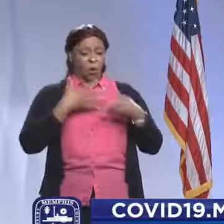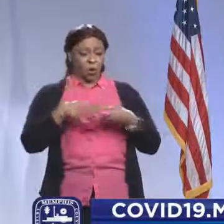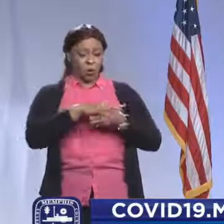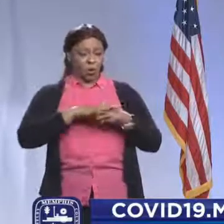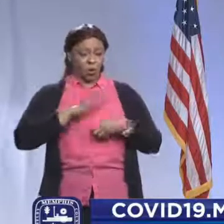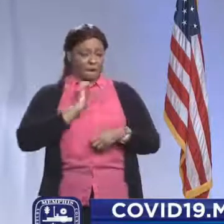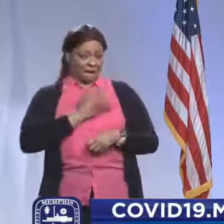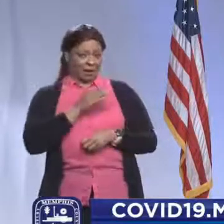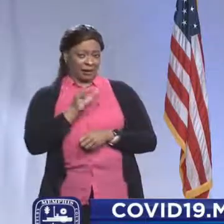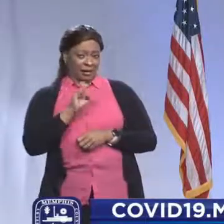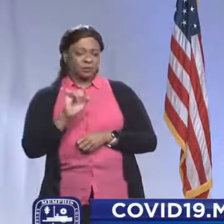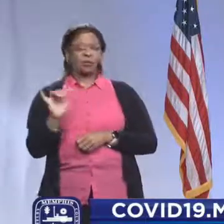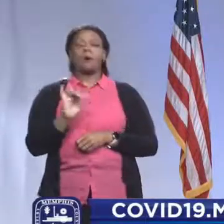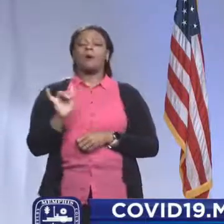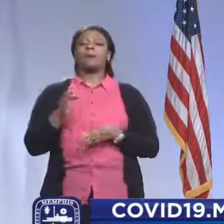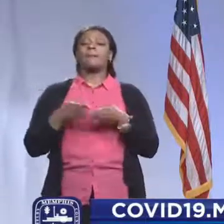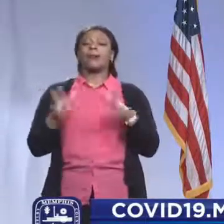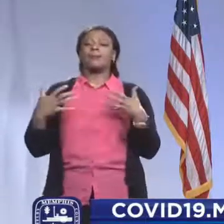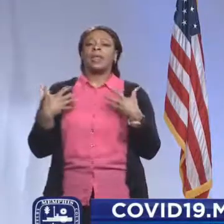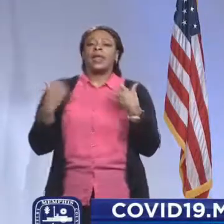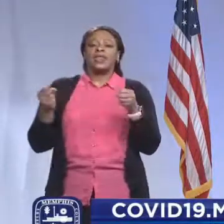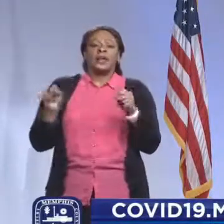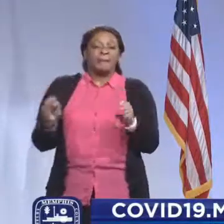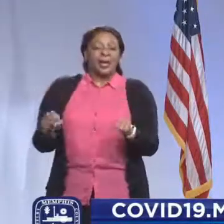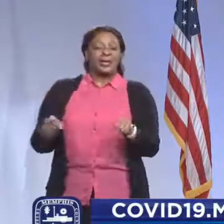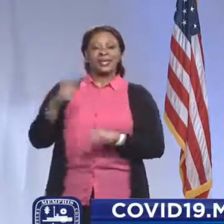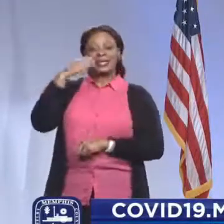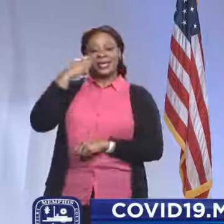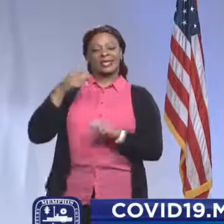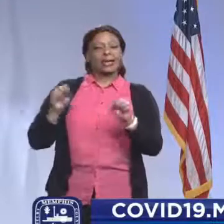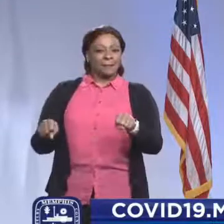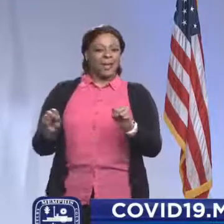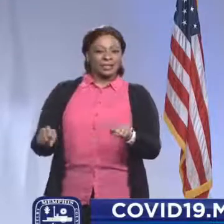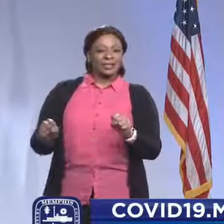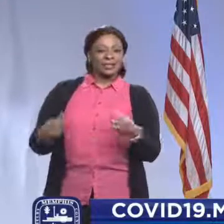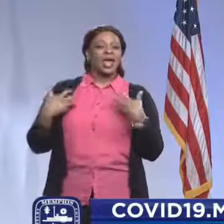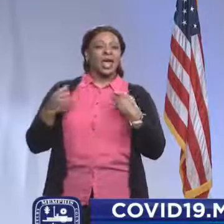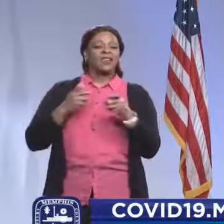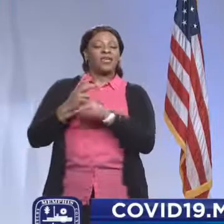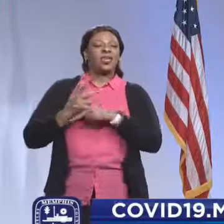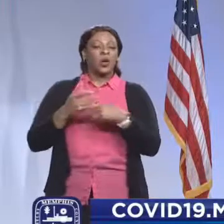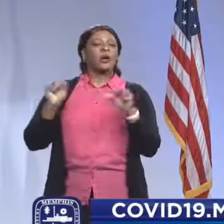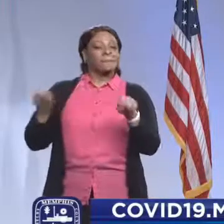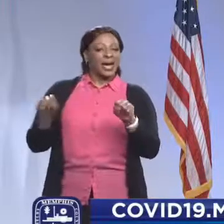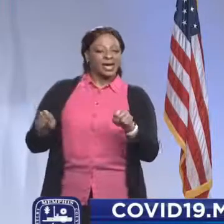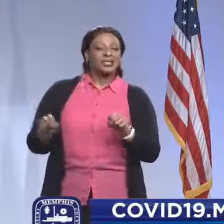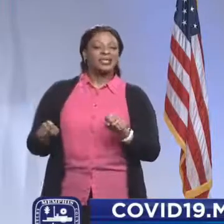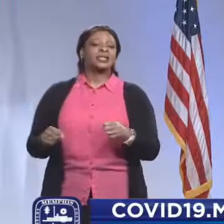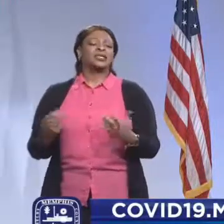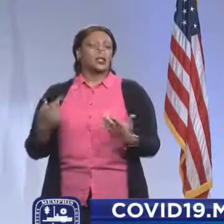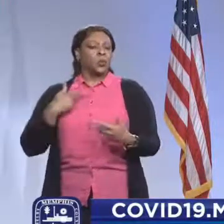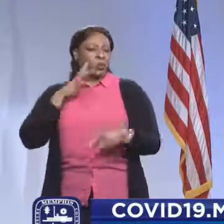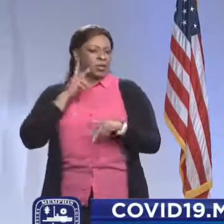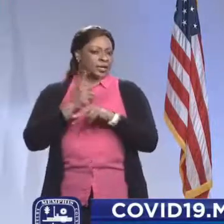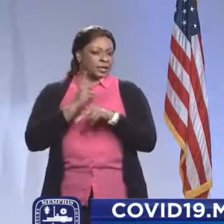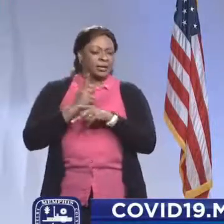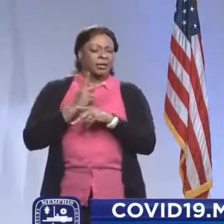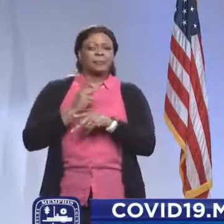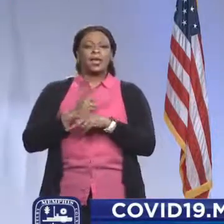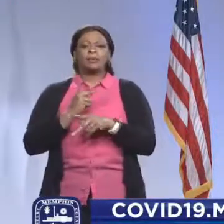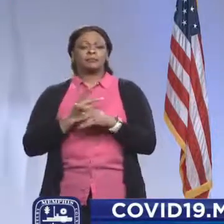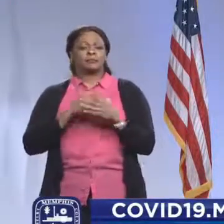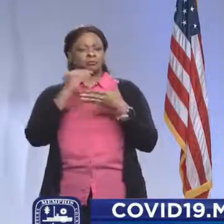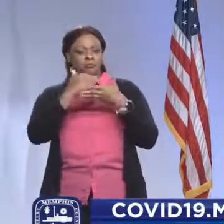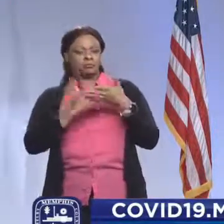our cases, but also our public health capacity, testing capacity, and healthcare capacity. And we will also keep apprised of